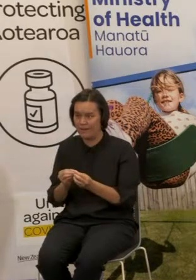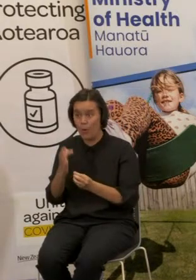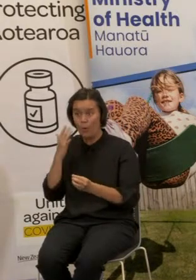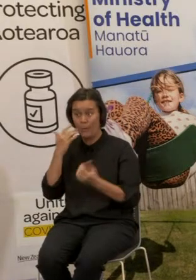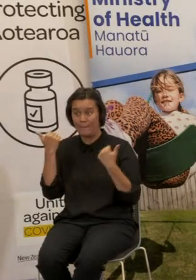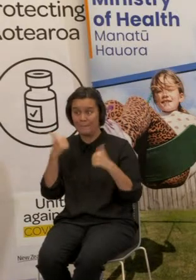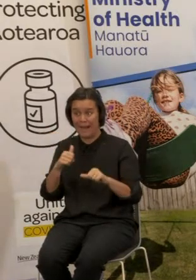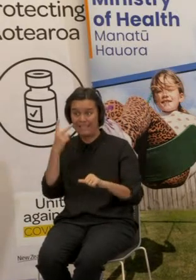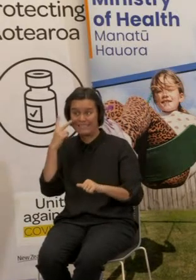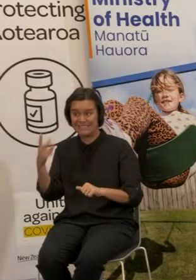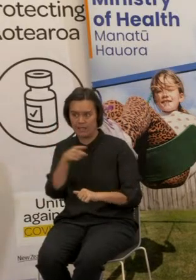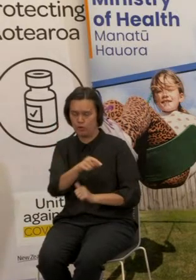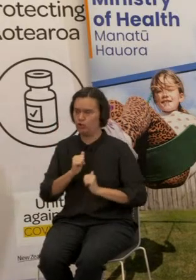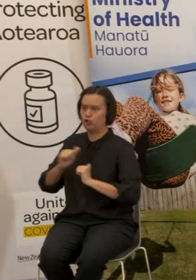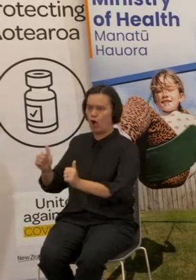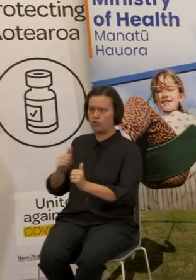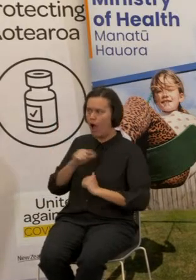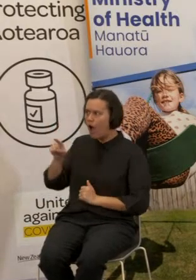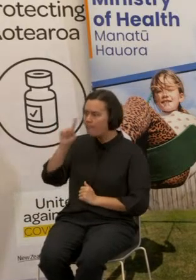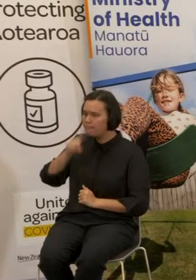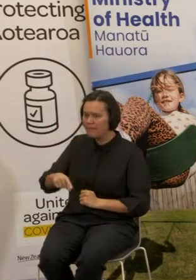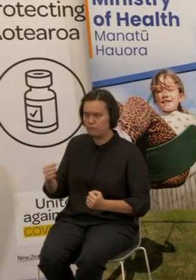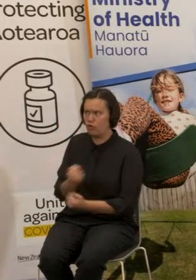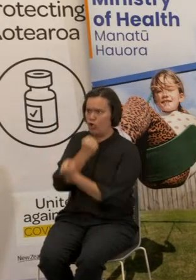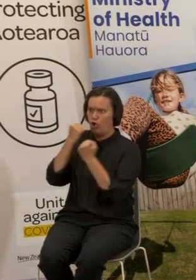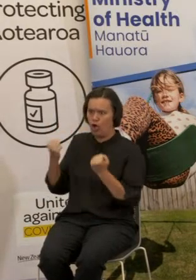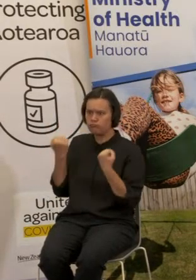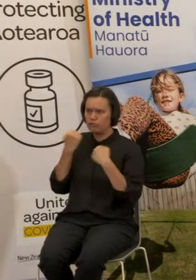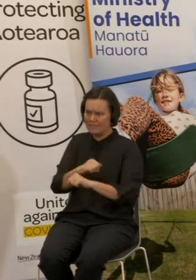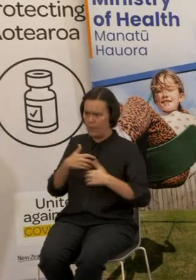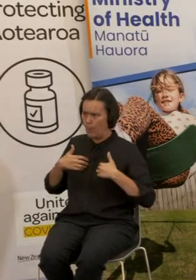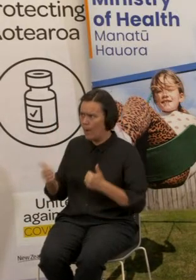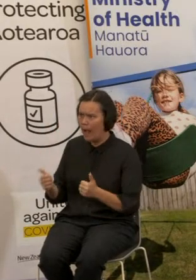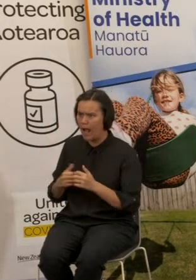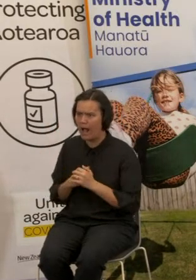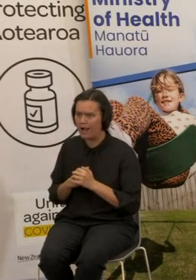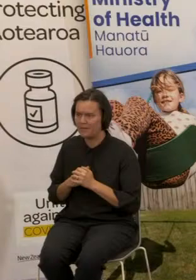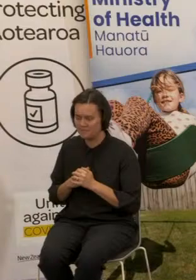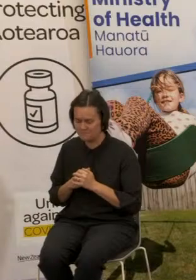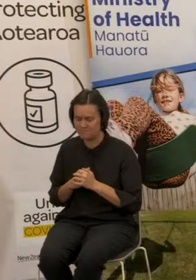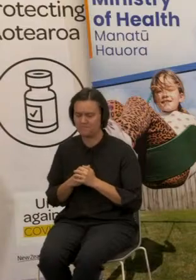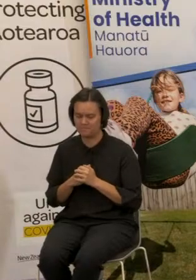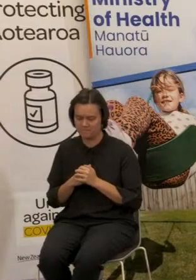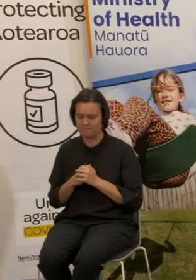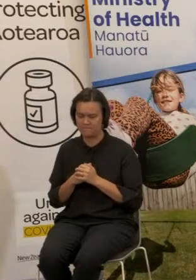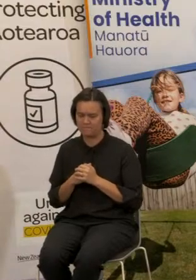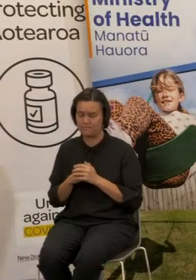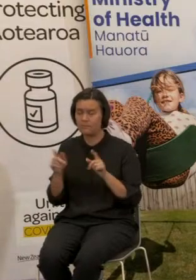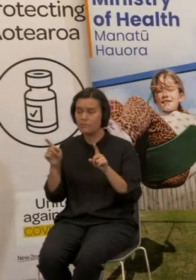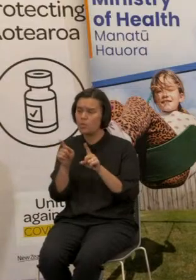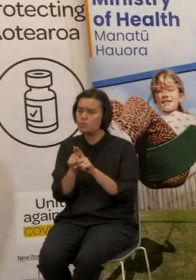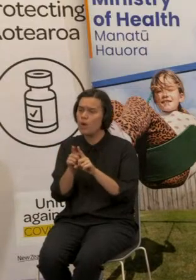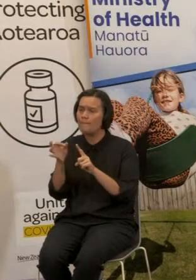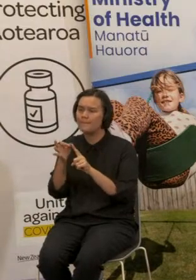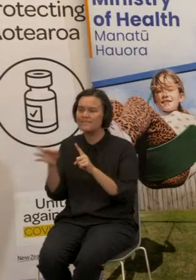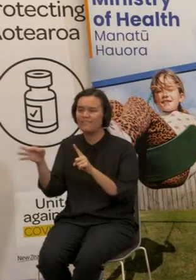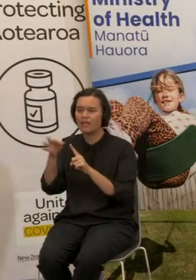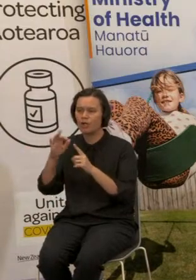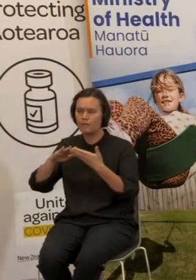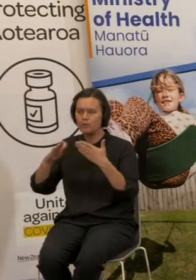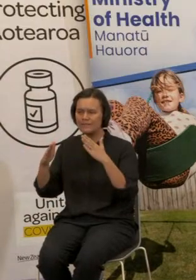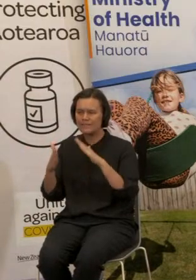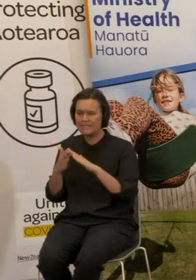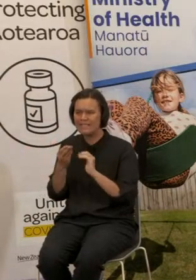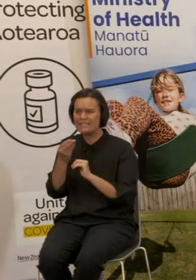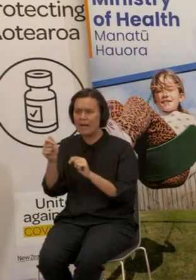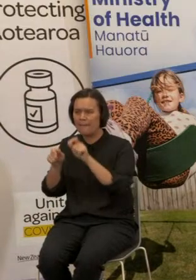But the second one is the Swedish study. For our Māori communities, a number of them feel, and our Pacific communities, a number of them feel guilty. I don't